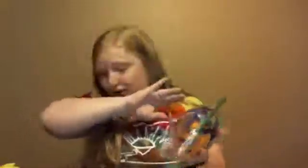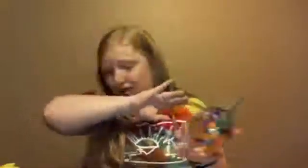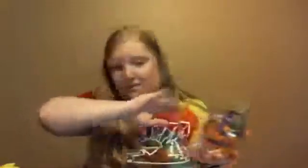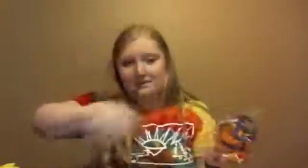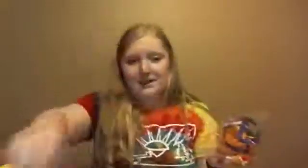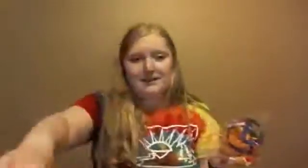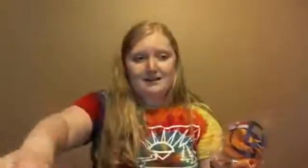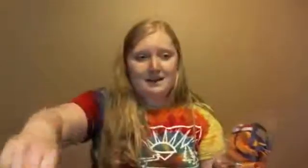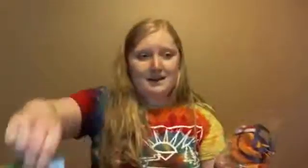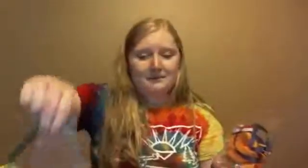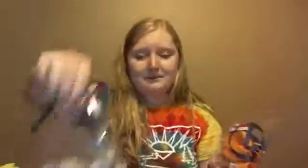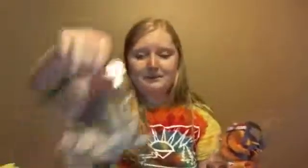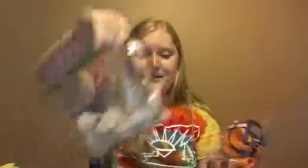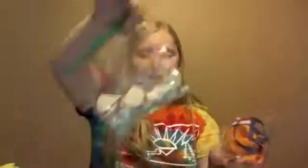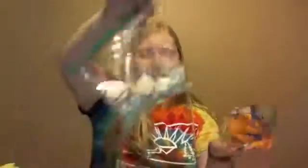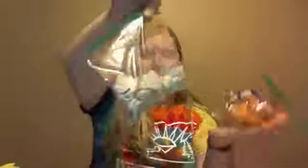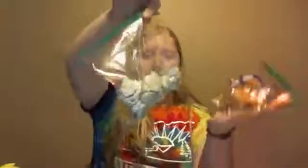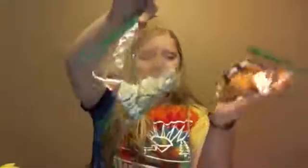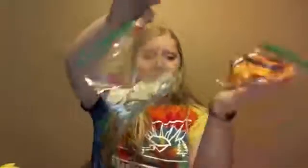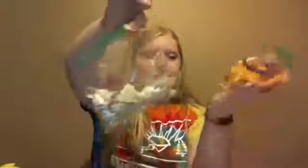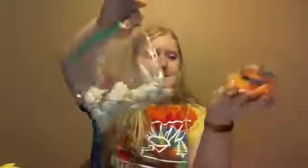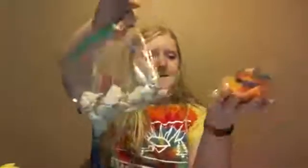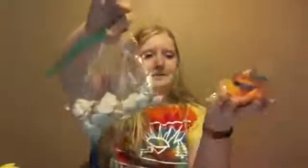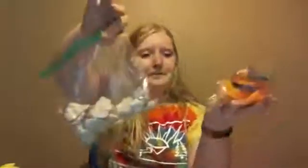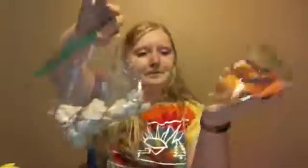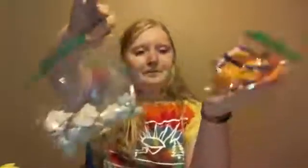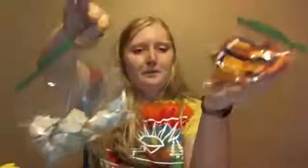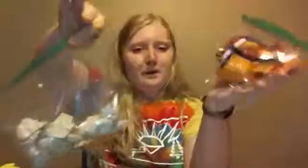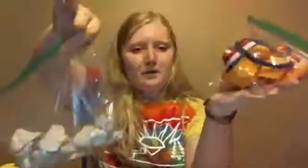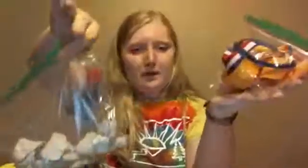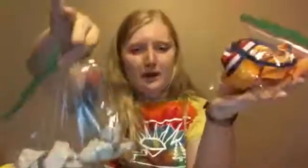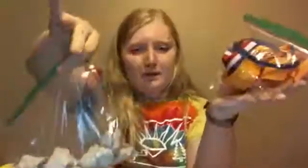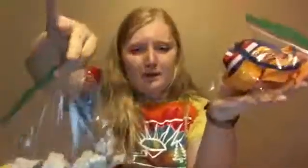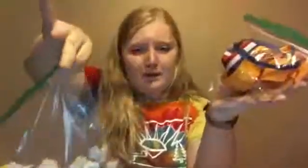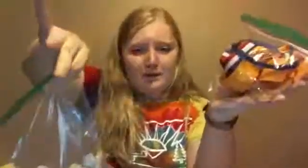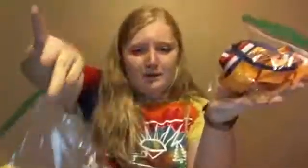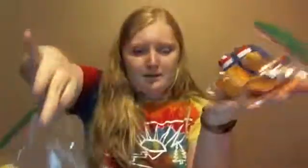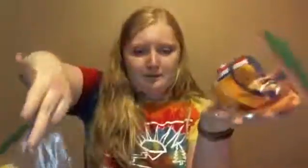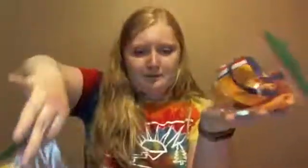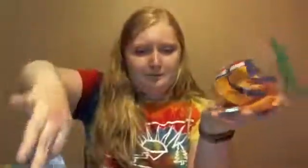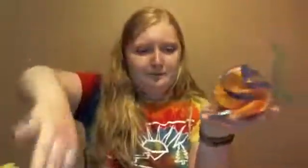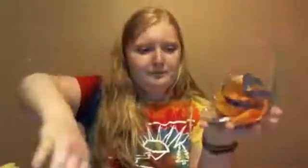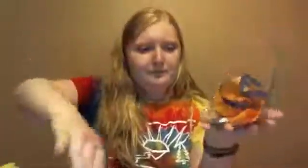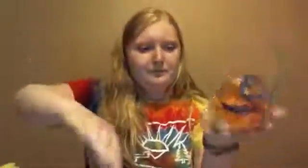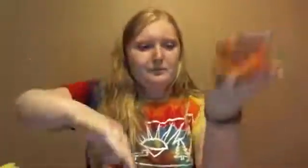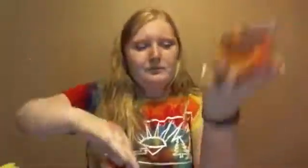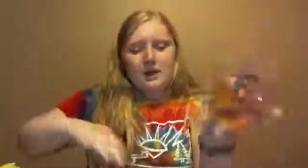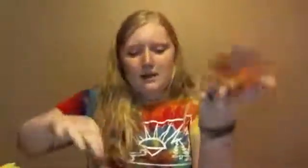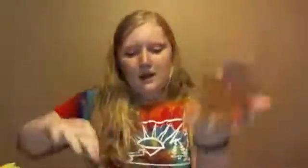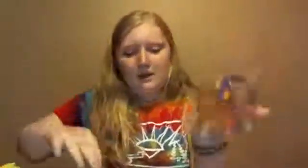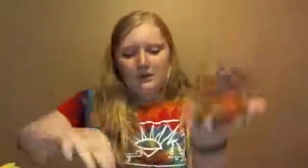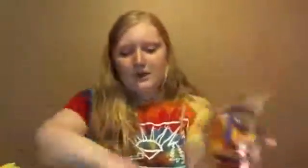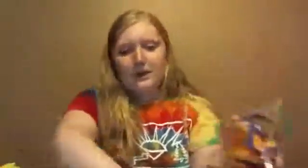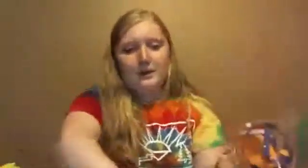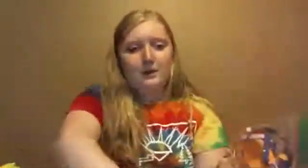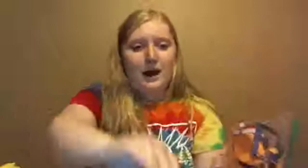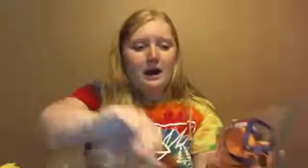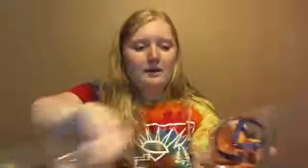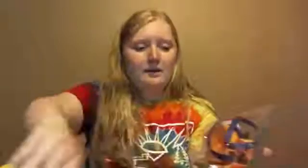oh, bless me. Sorry, I had to sneeze. So we have these. They almost feel like the rocks because